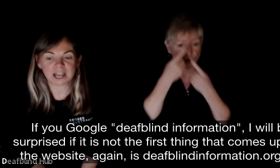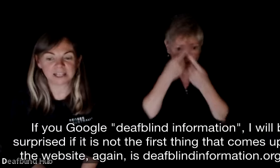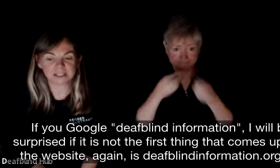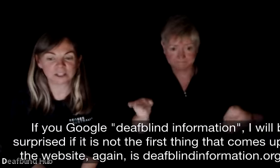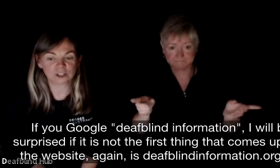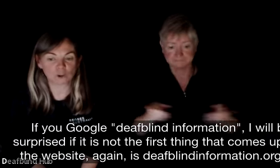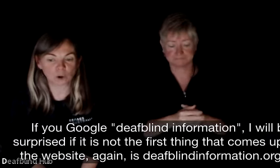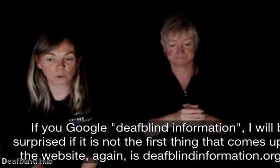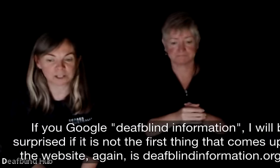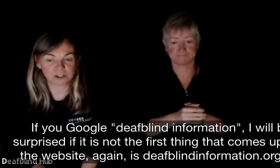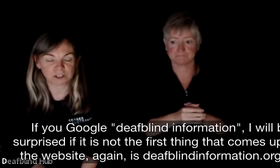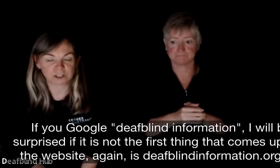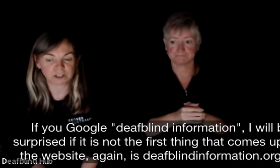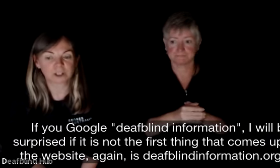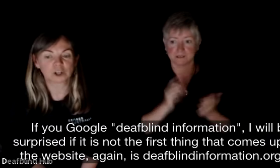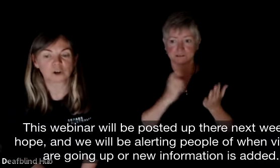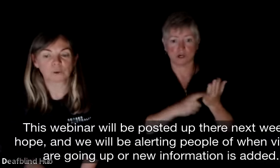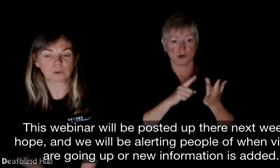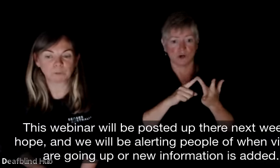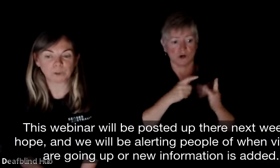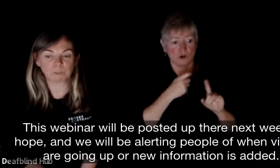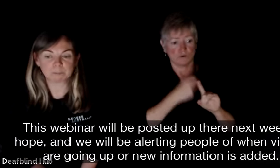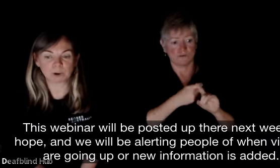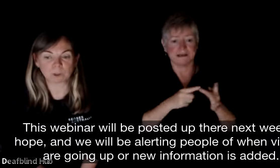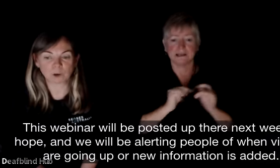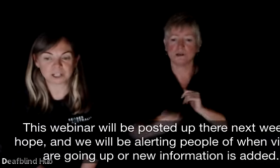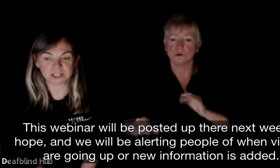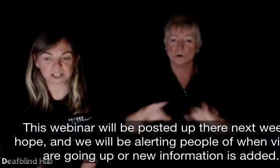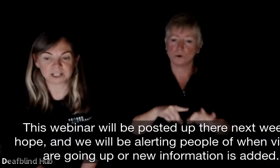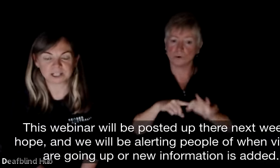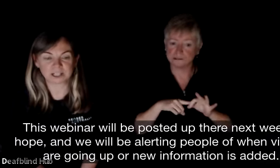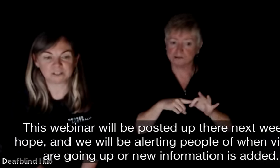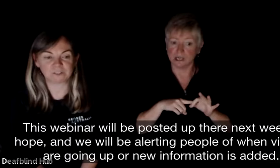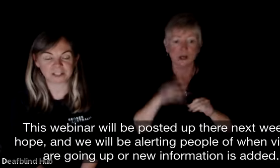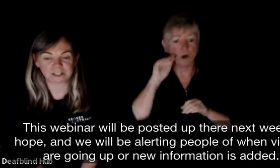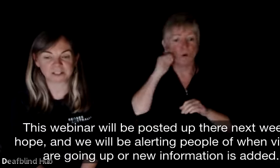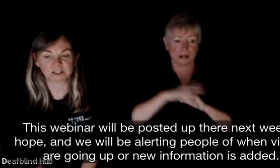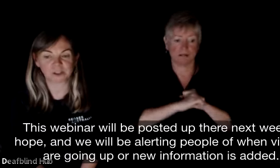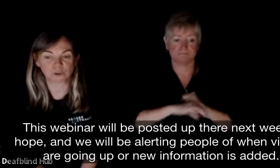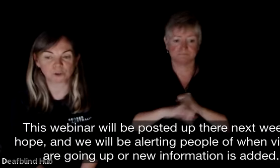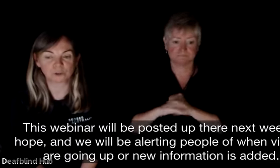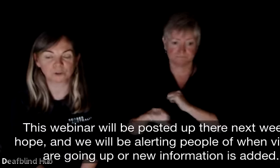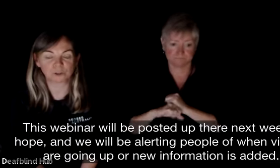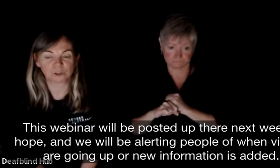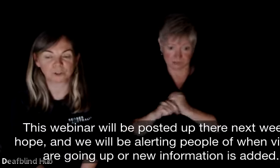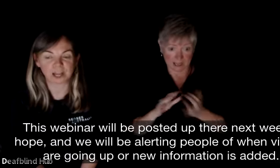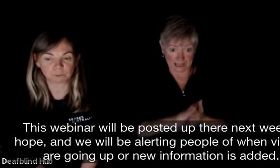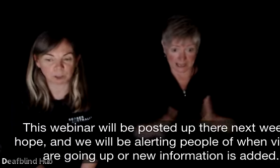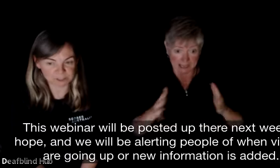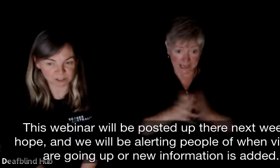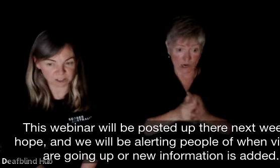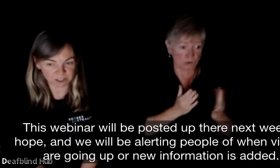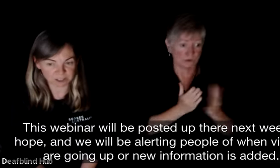Ricky, in answer to your question, we will be promoting events through